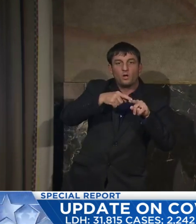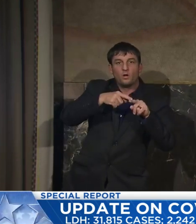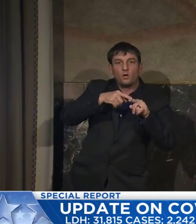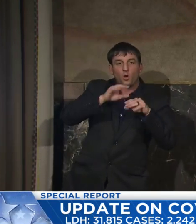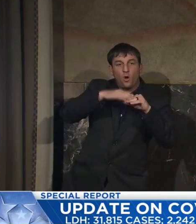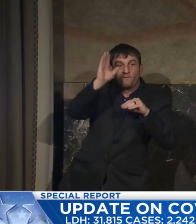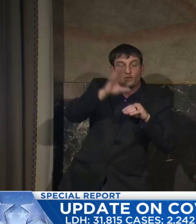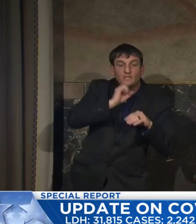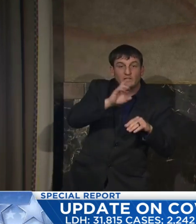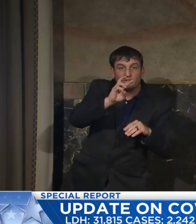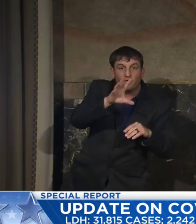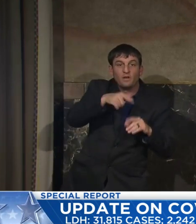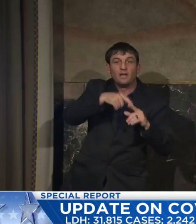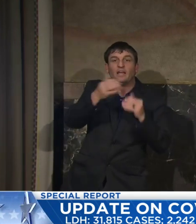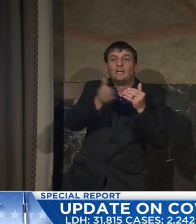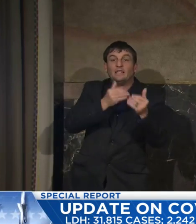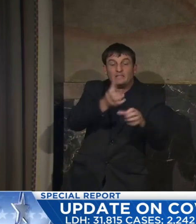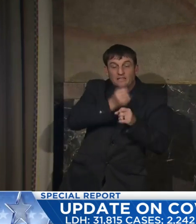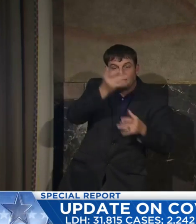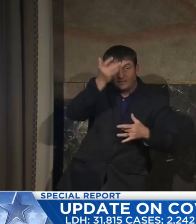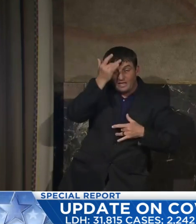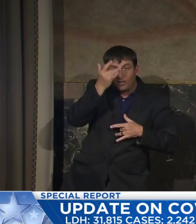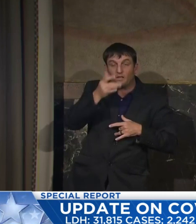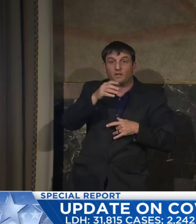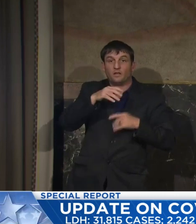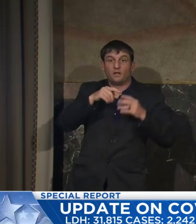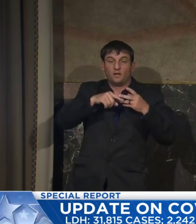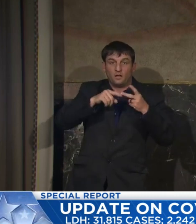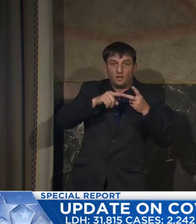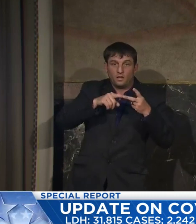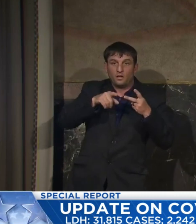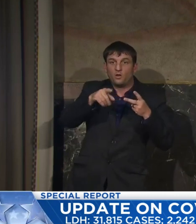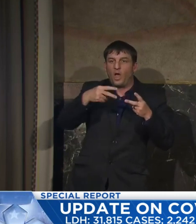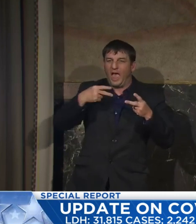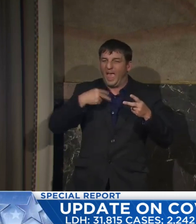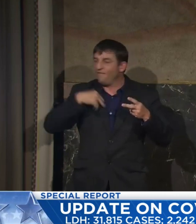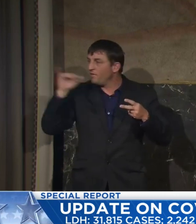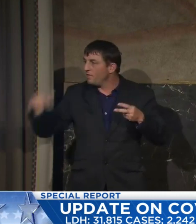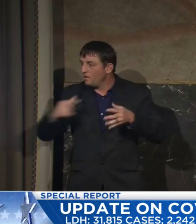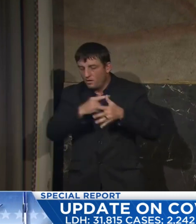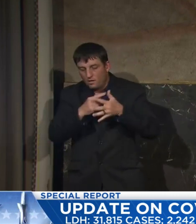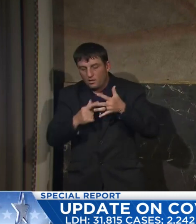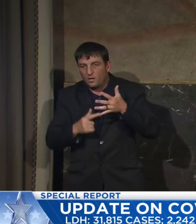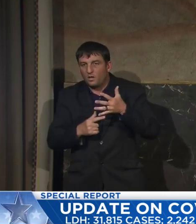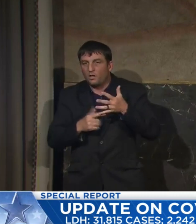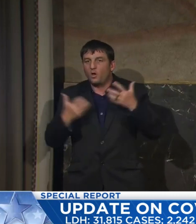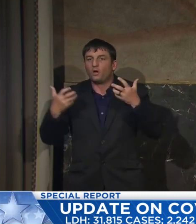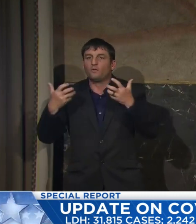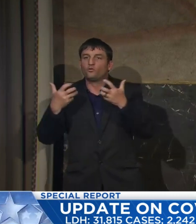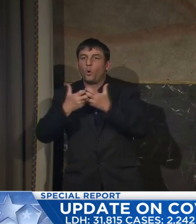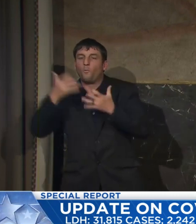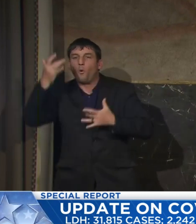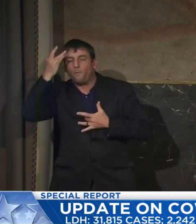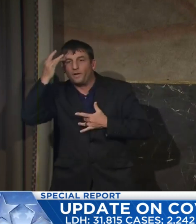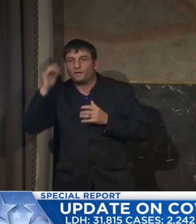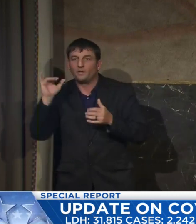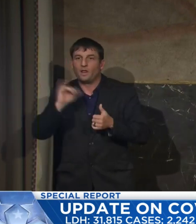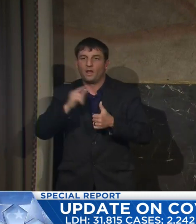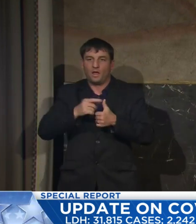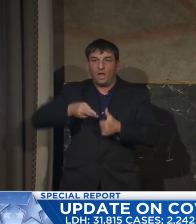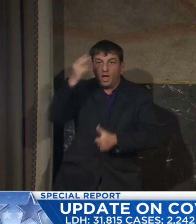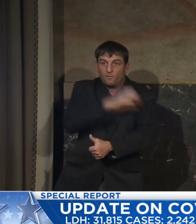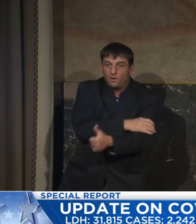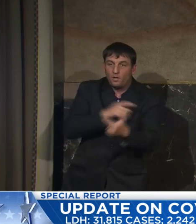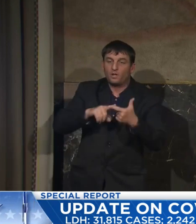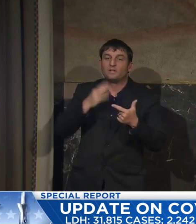all. If you're 65 or older, if you've got these chronic comorbid conditions like hypertension,